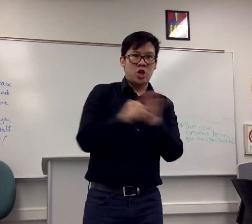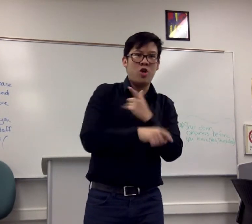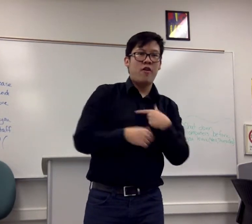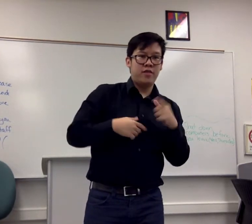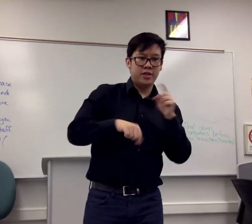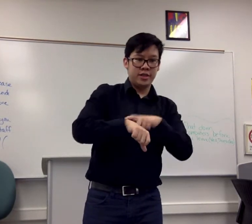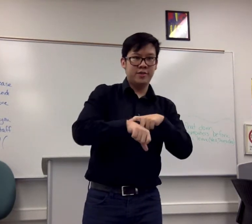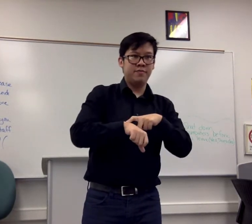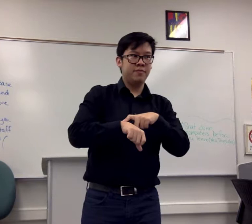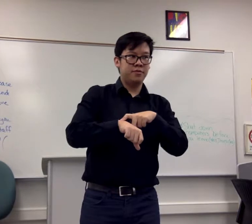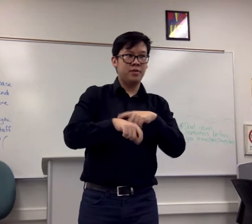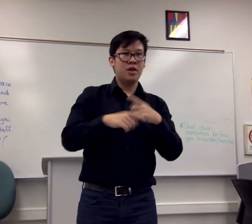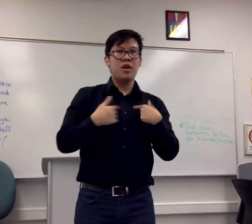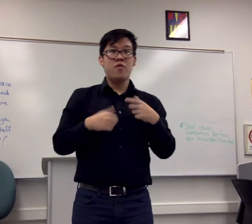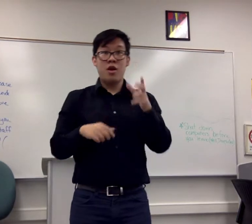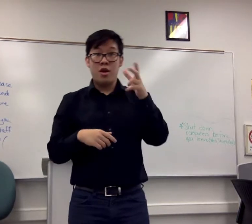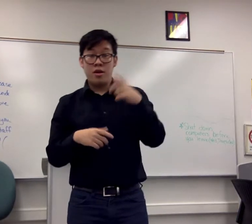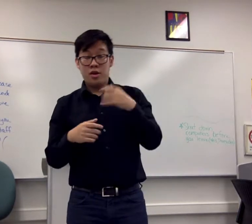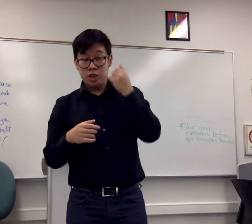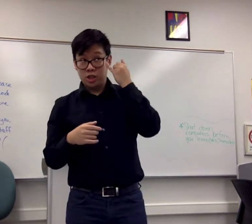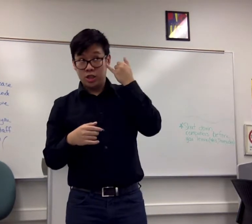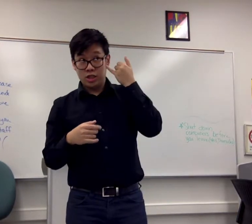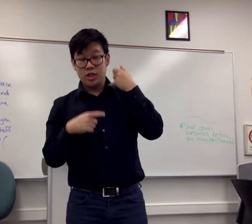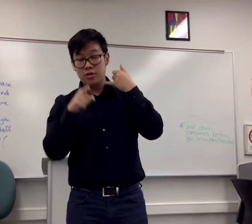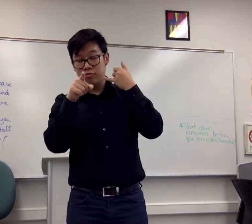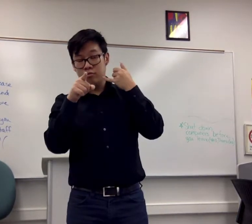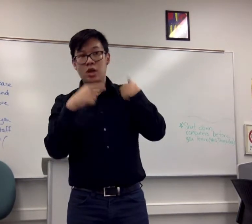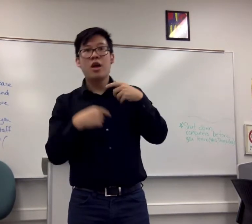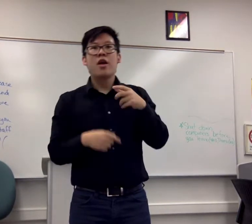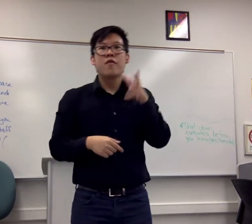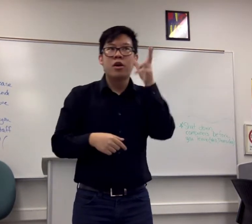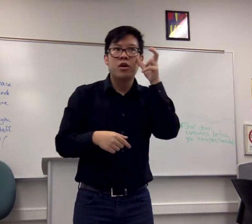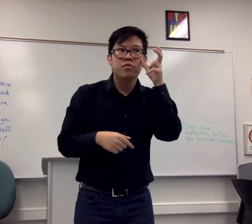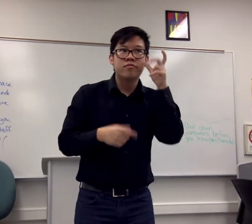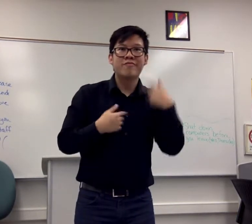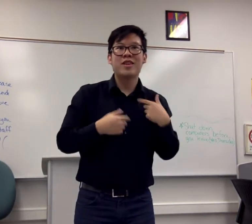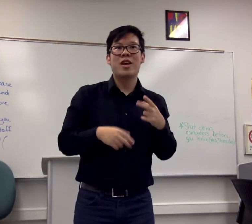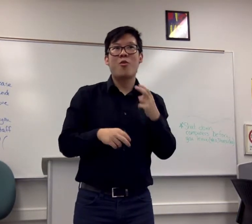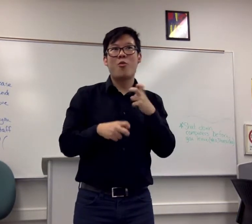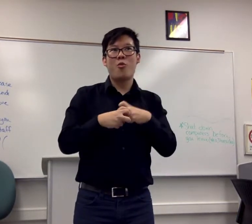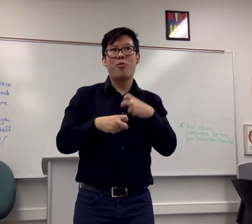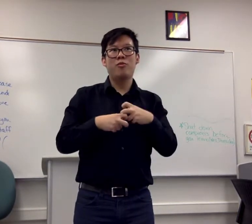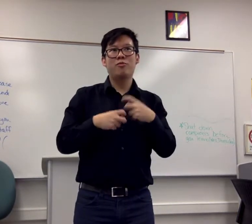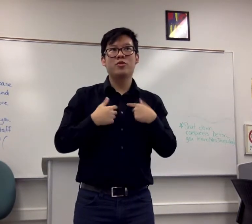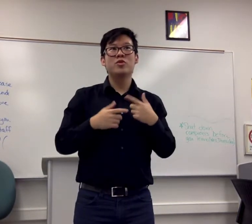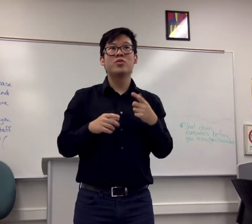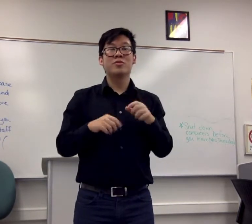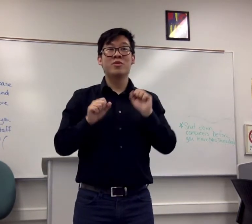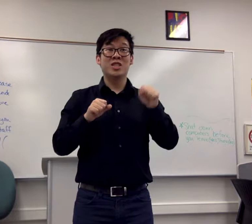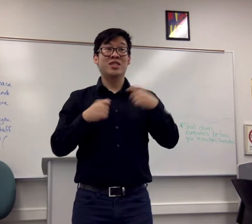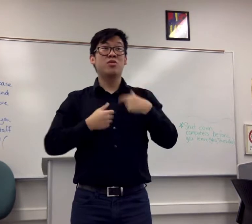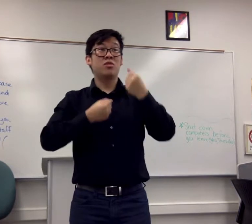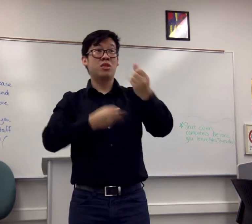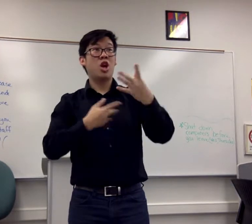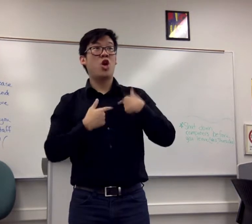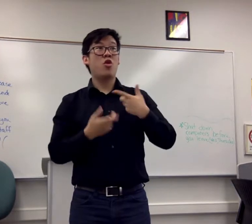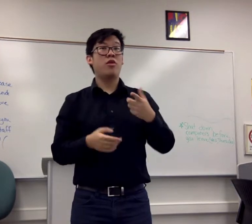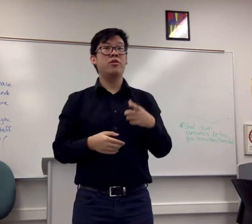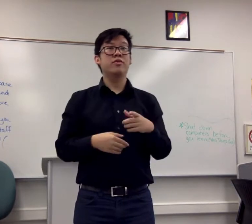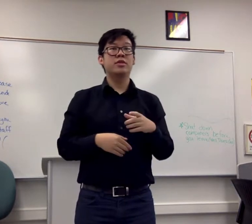skills, receptive skill issues as well, I mean, you need to report that. I mean, I wouldn't be anonymous about this. I'd be like, I'm at this event.